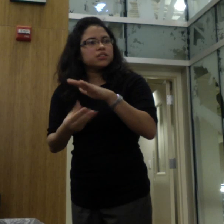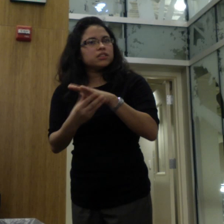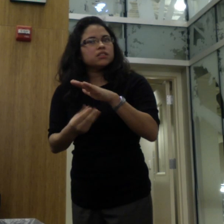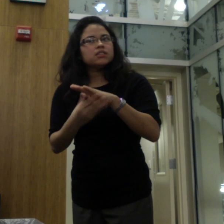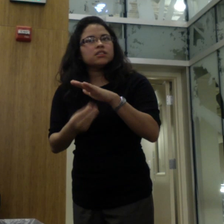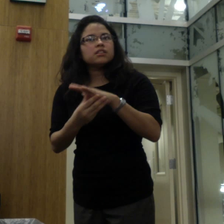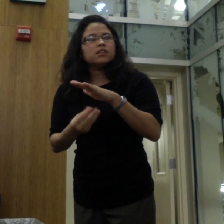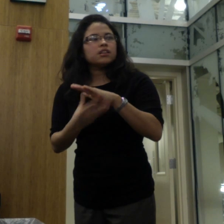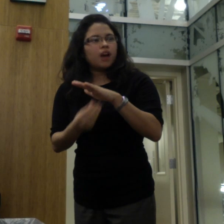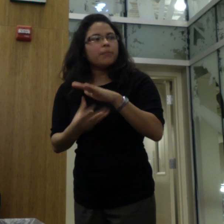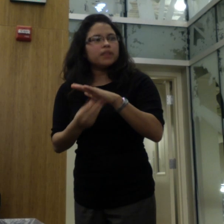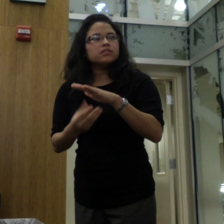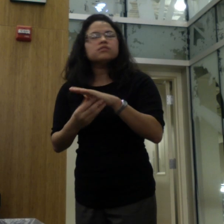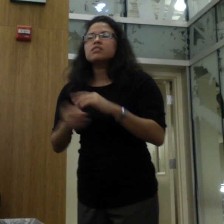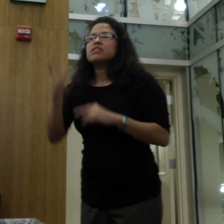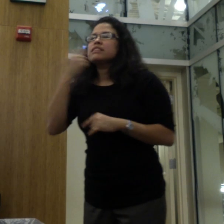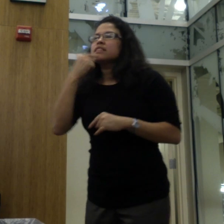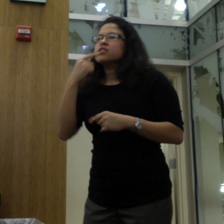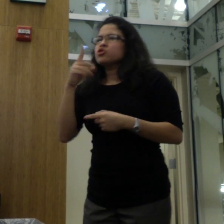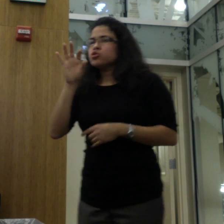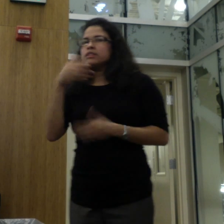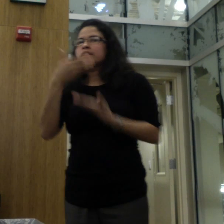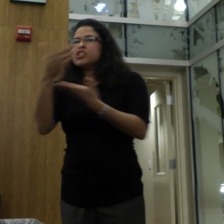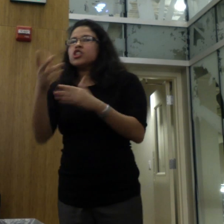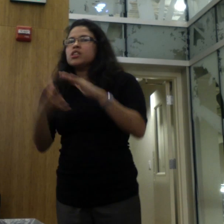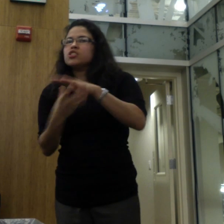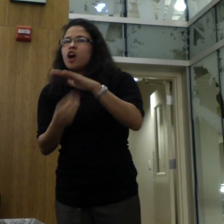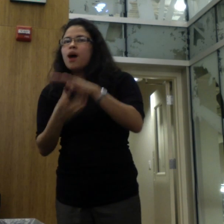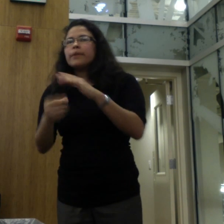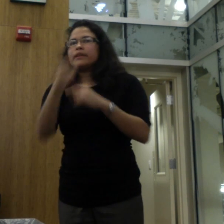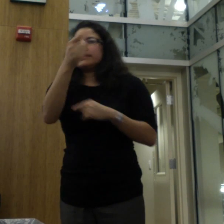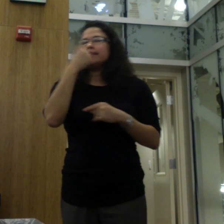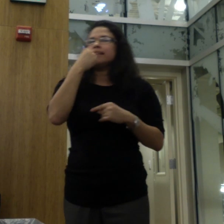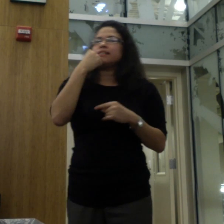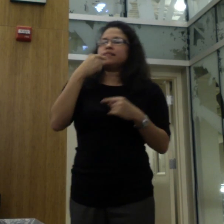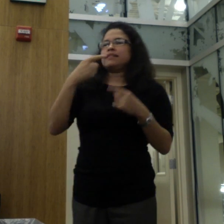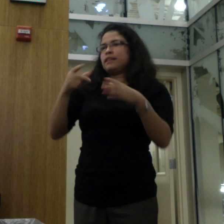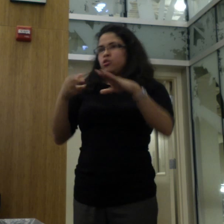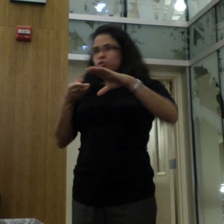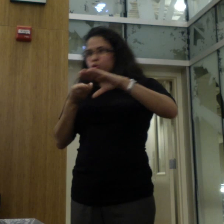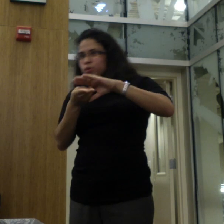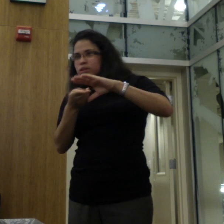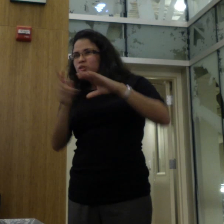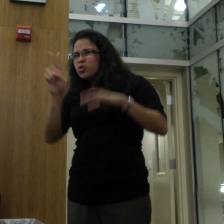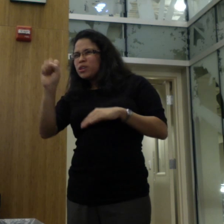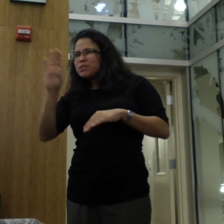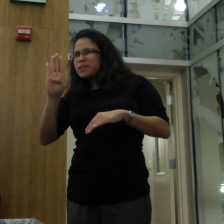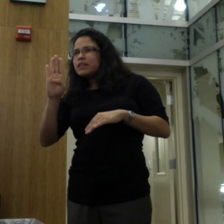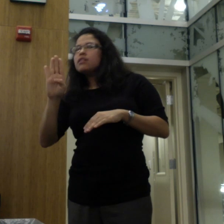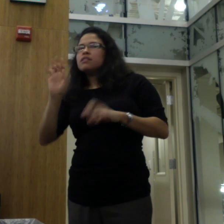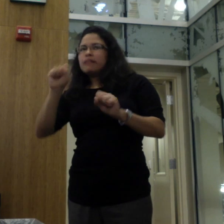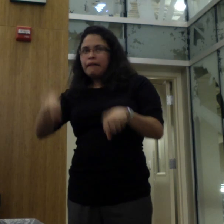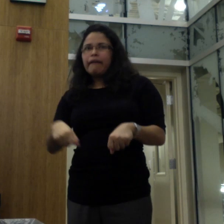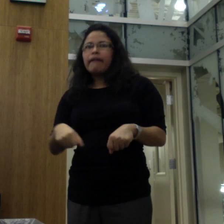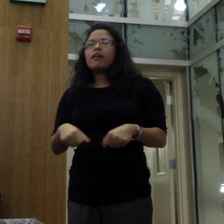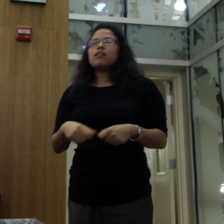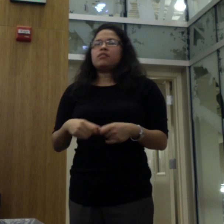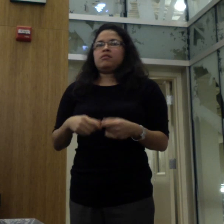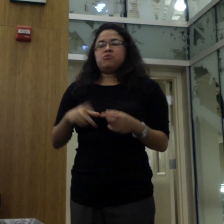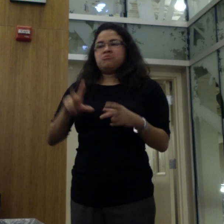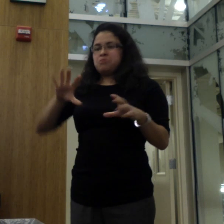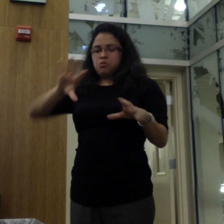You can copy it, you need to scan that, copy it, put it on flash drive, your flash drive in the state, when whatever things on the app, you